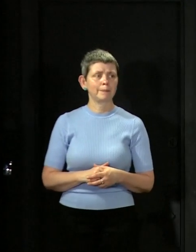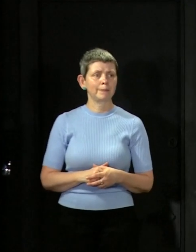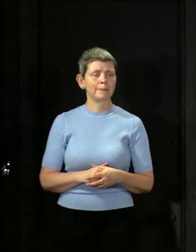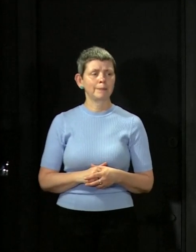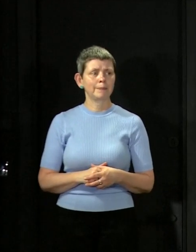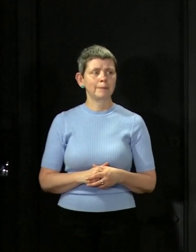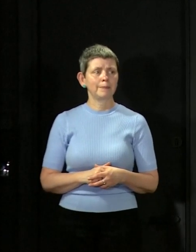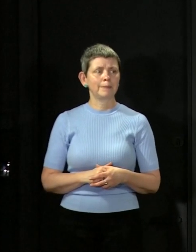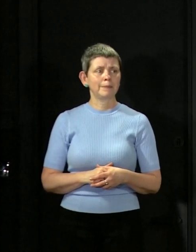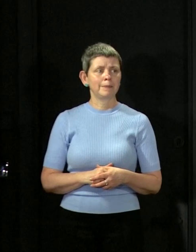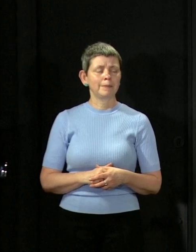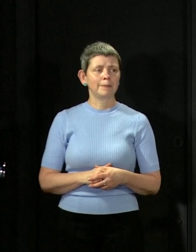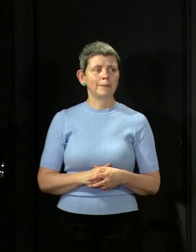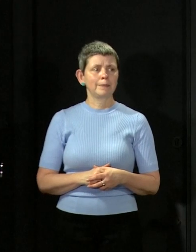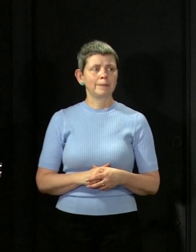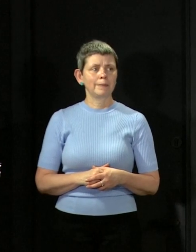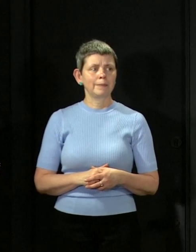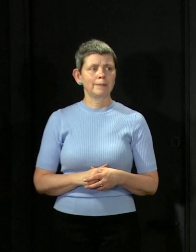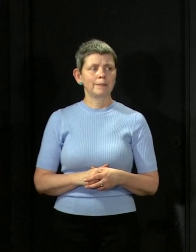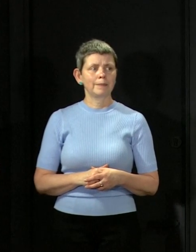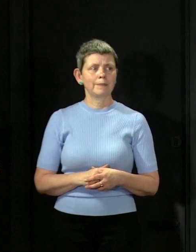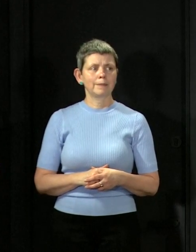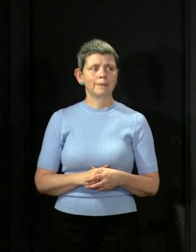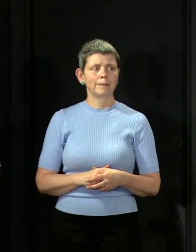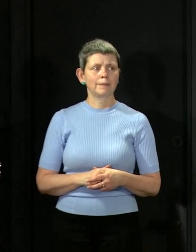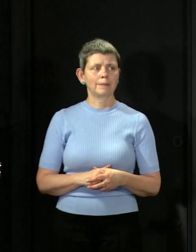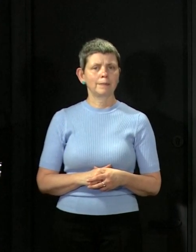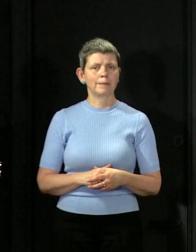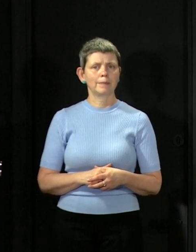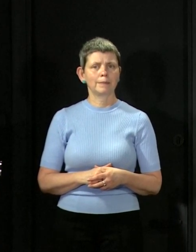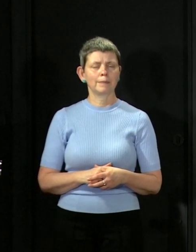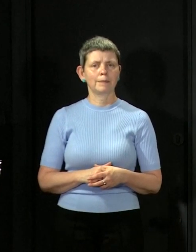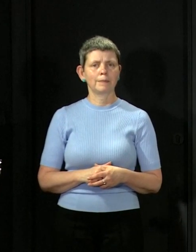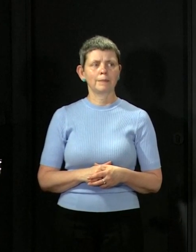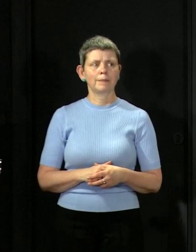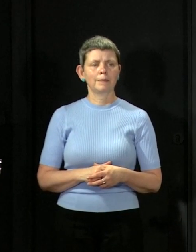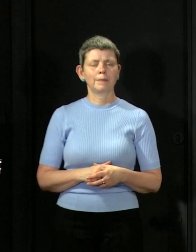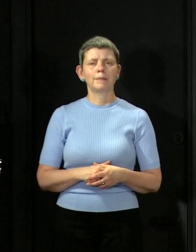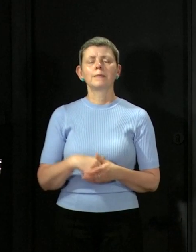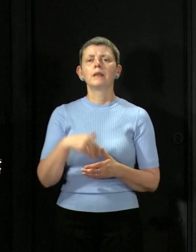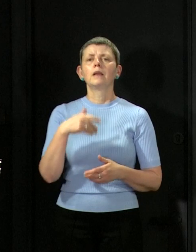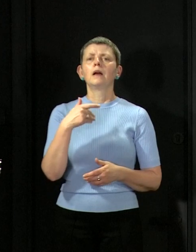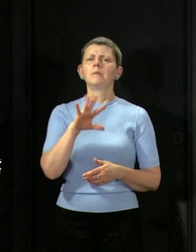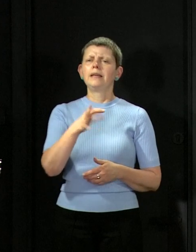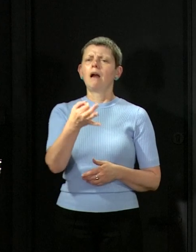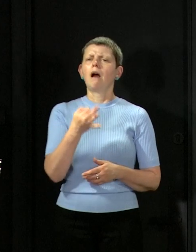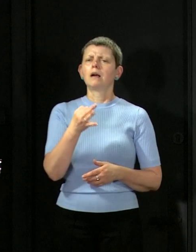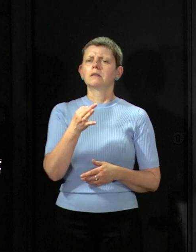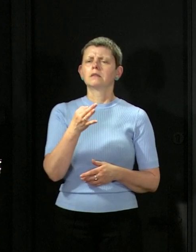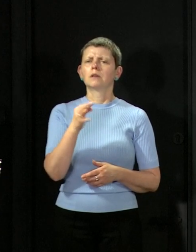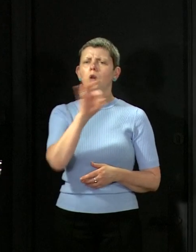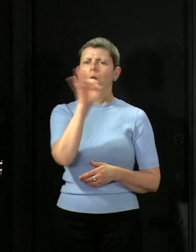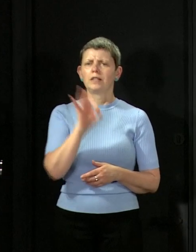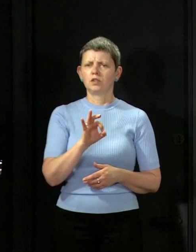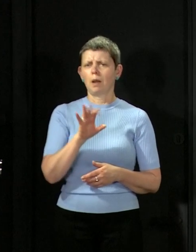Hi there. Now we've got Jason here, I want to return to the question that I asked on Monday, because I think we might have been talking at